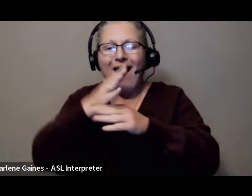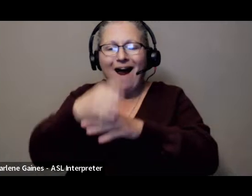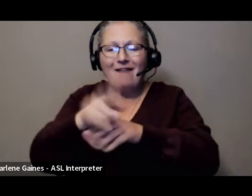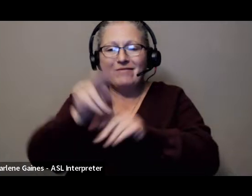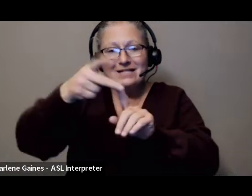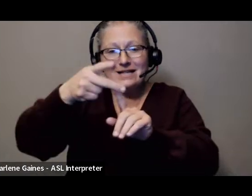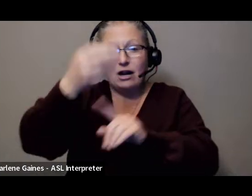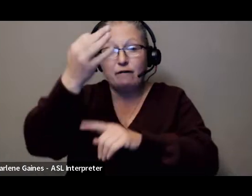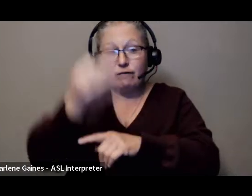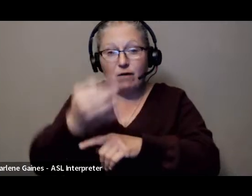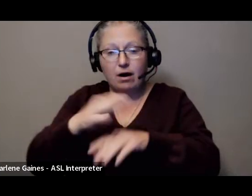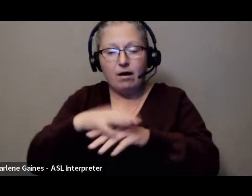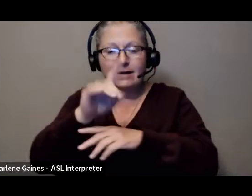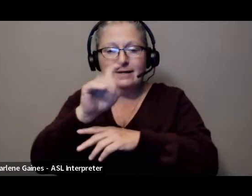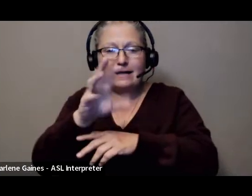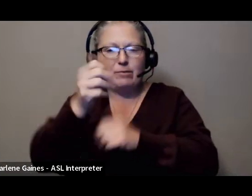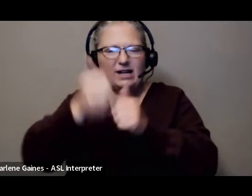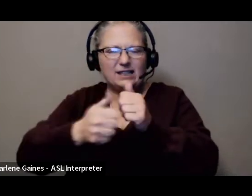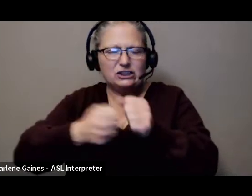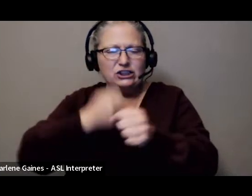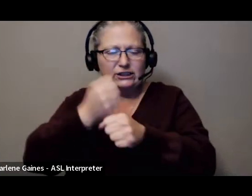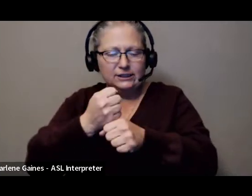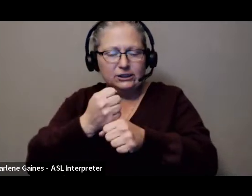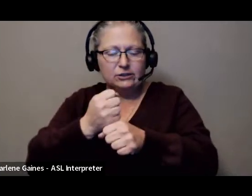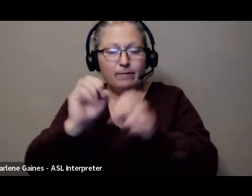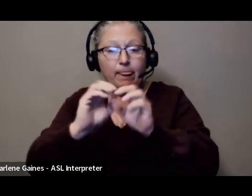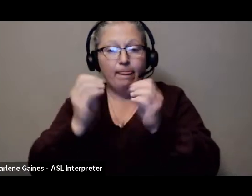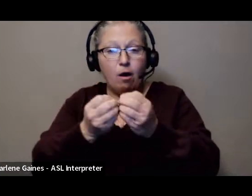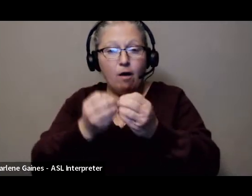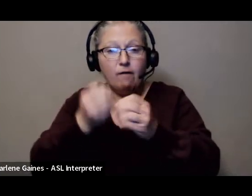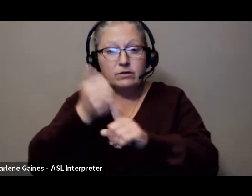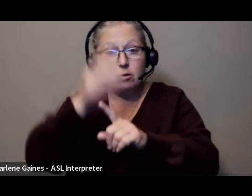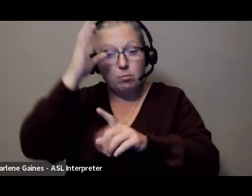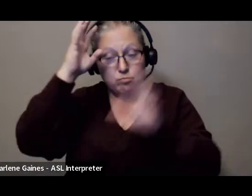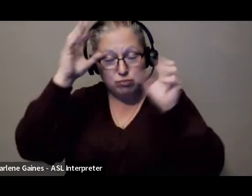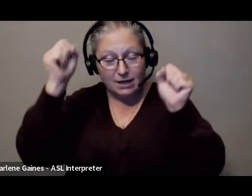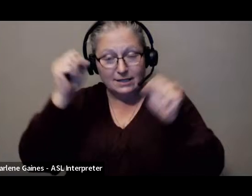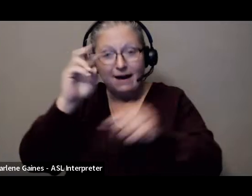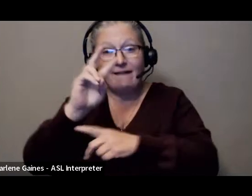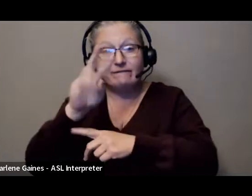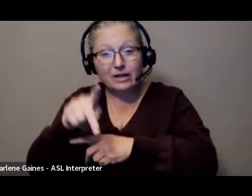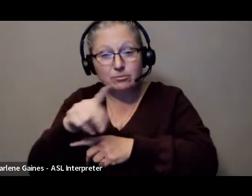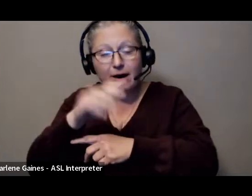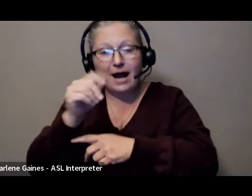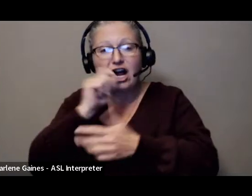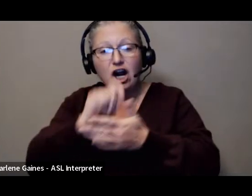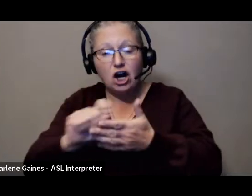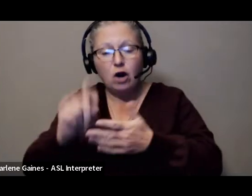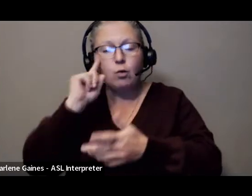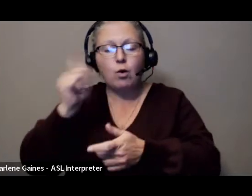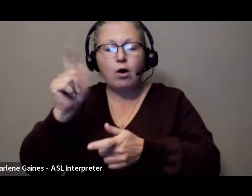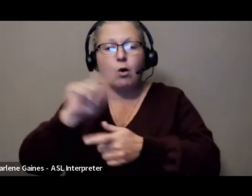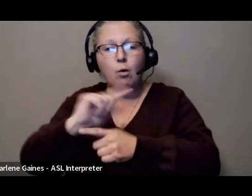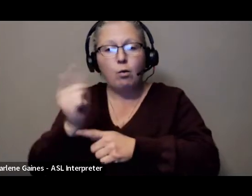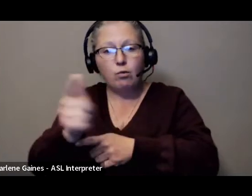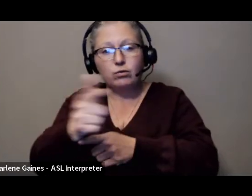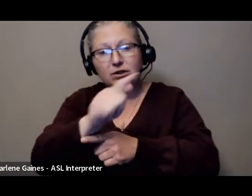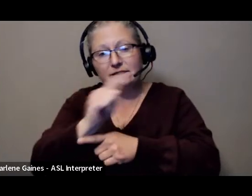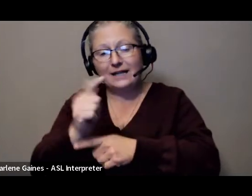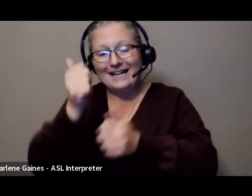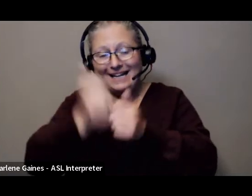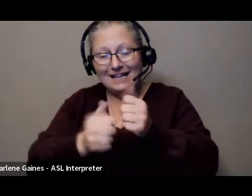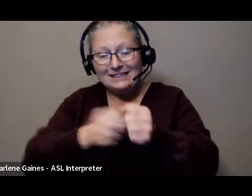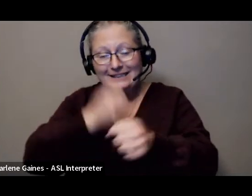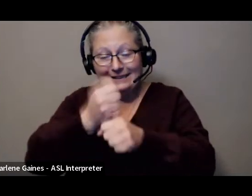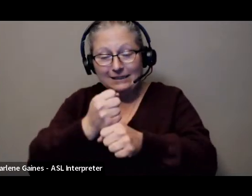of December of each year. The office of the president, vice president, and clerk shall rotate each year at the